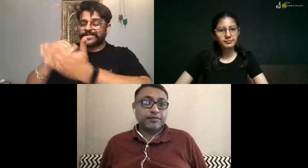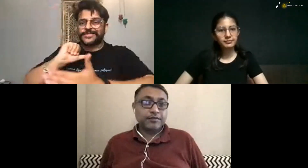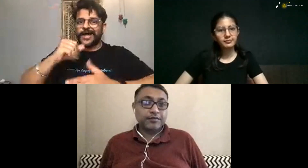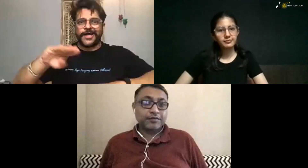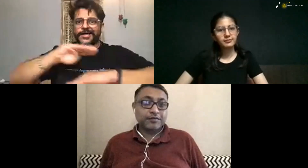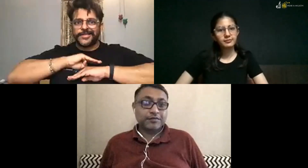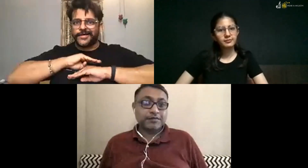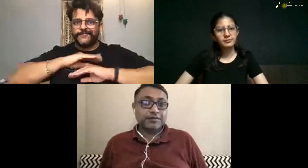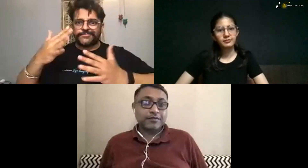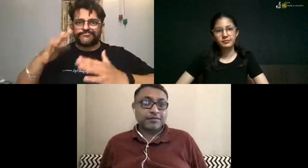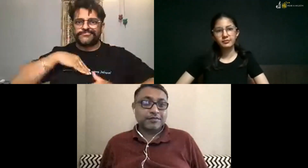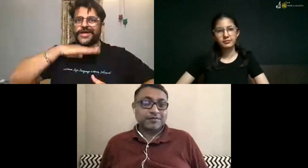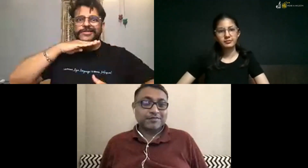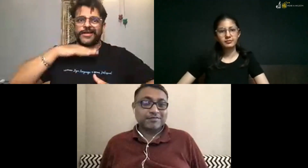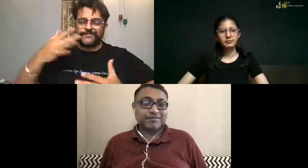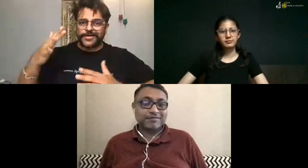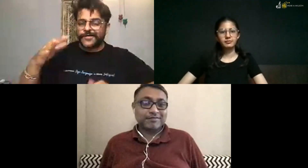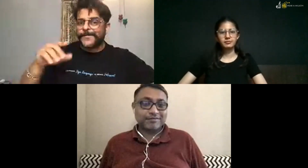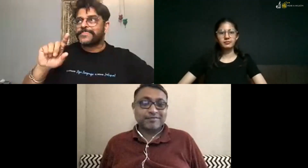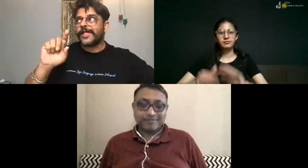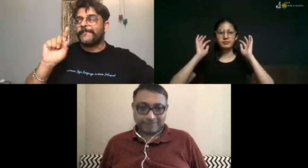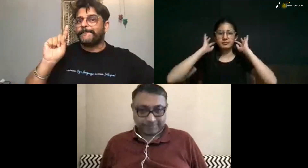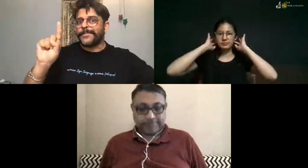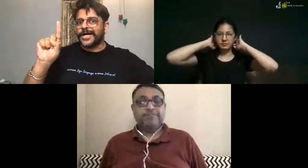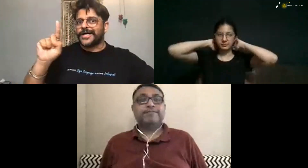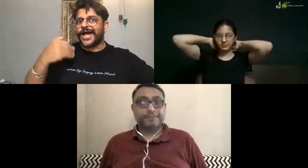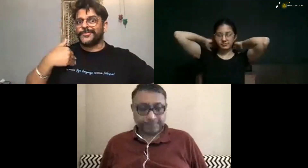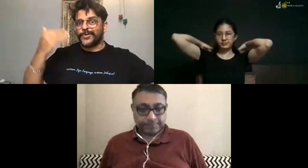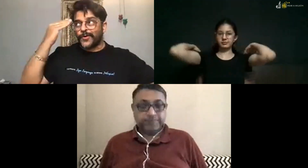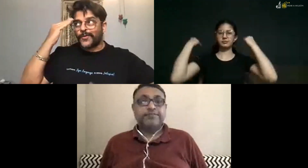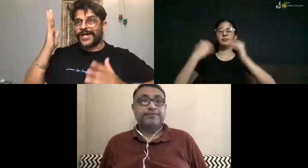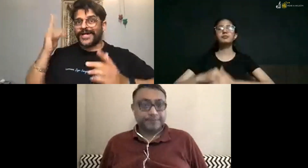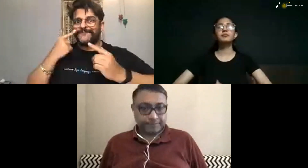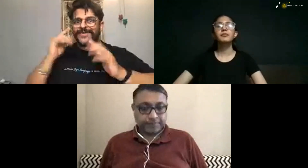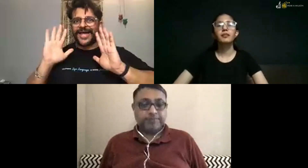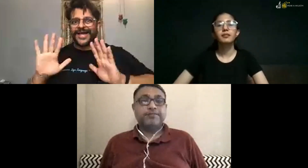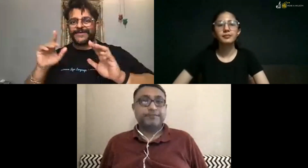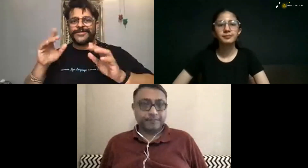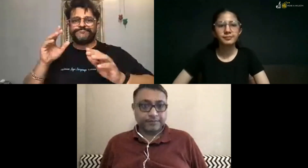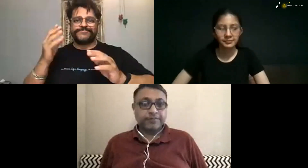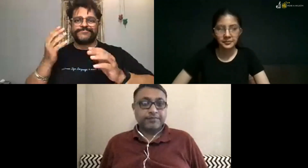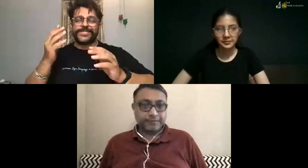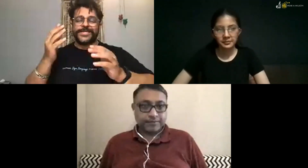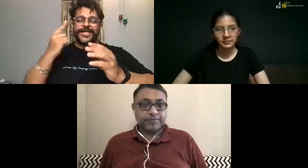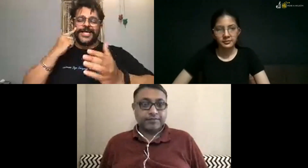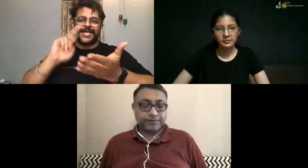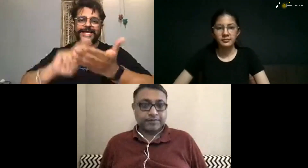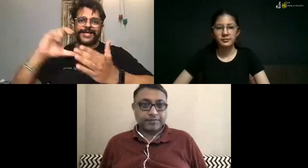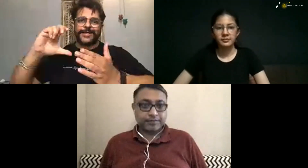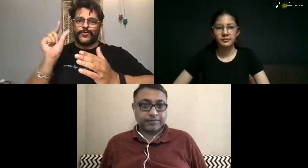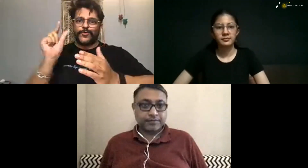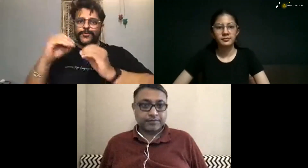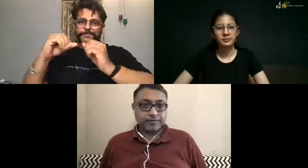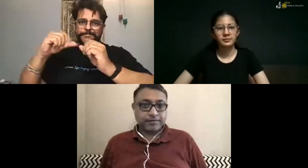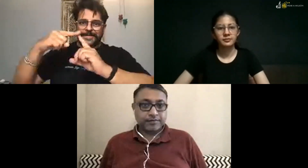See, I know courses are definitely not enough. They're not enough, and but I do know that if